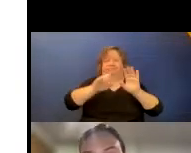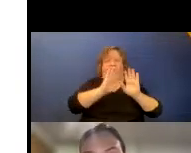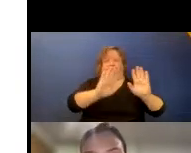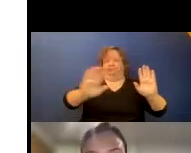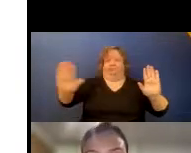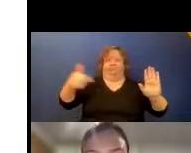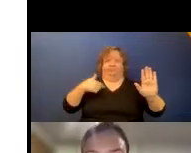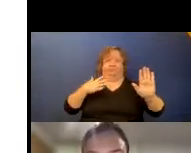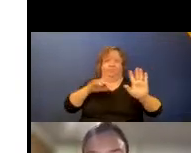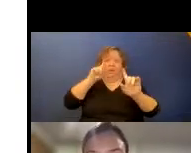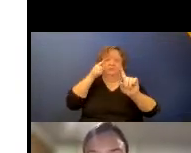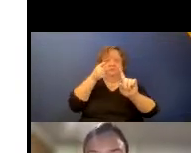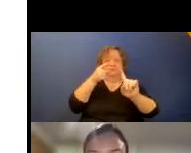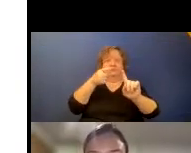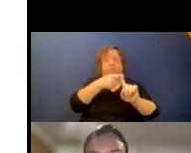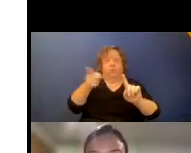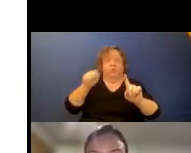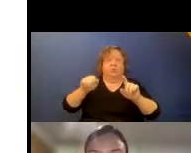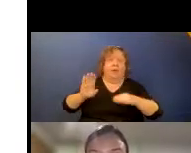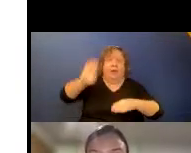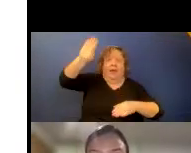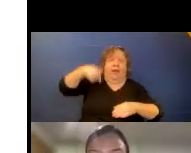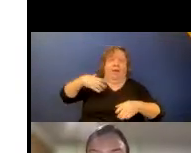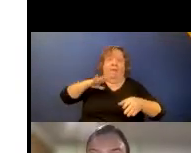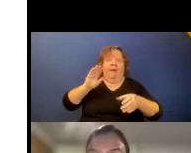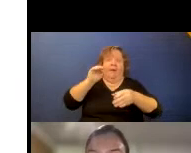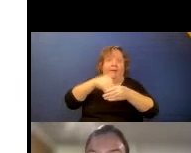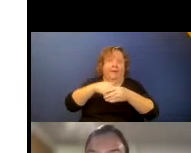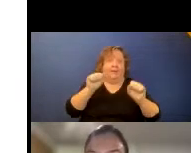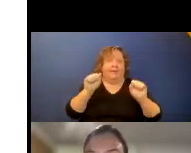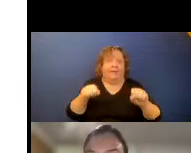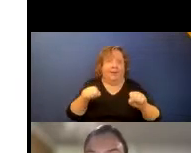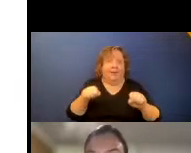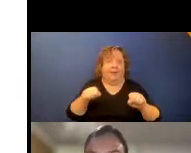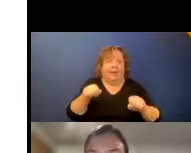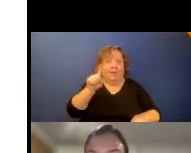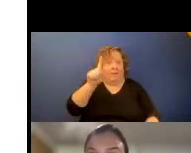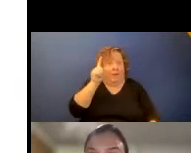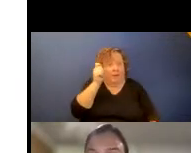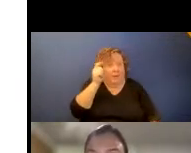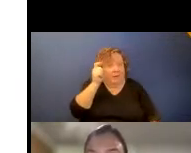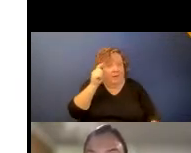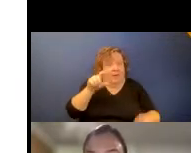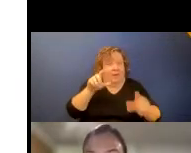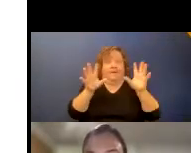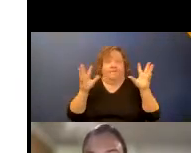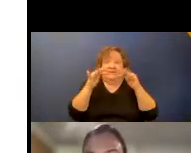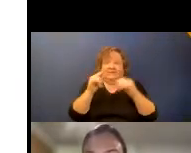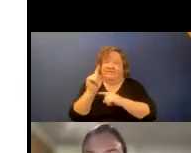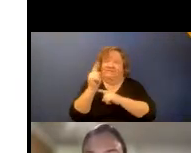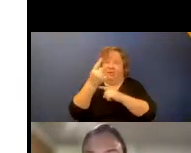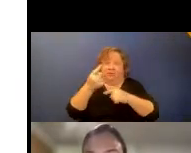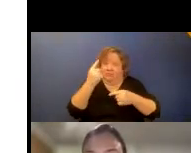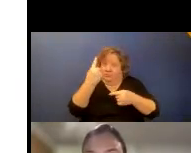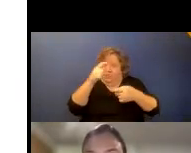up very fast. They're actually next week. We're running that orientation meeting 3 times to accommodate the different time